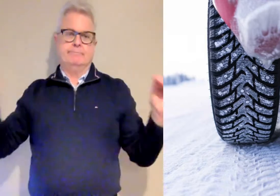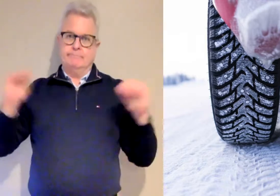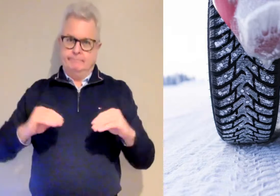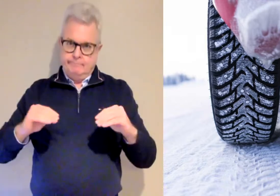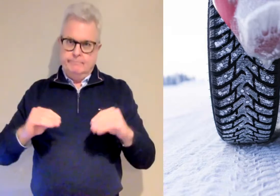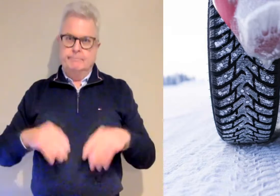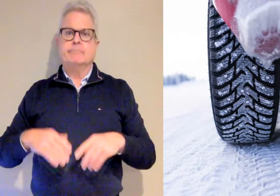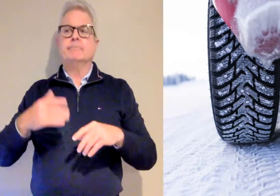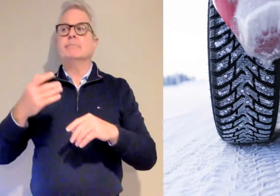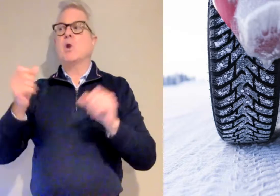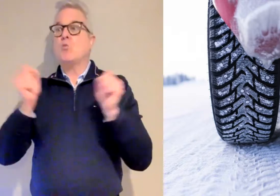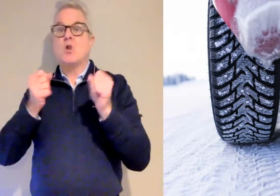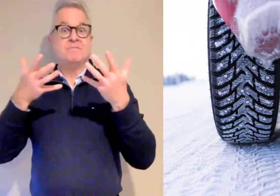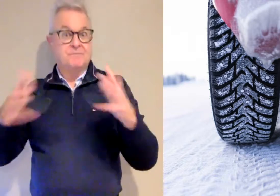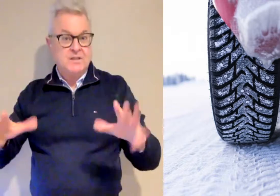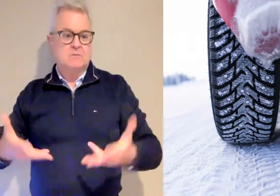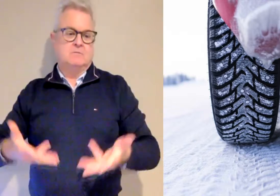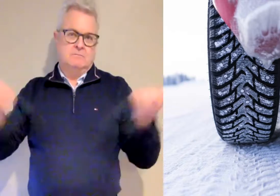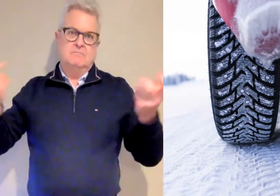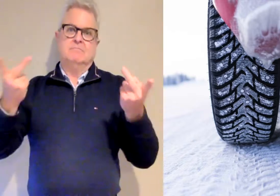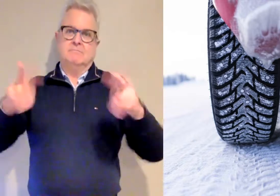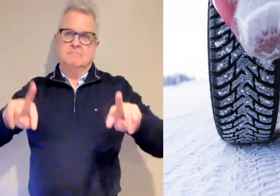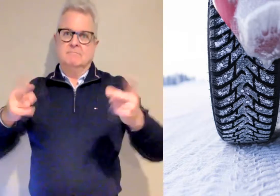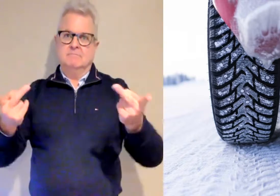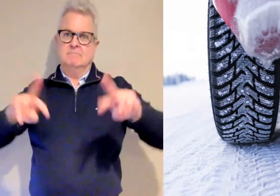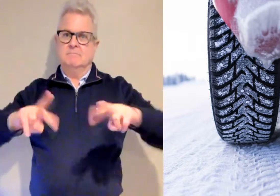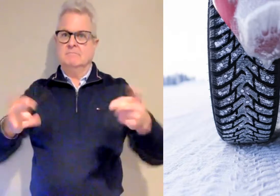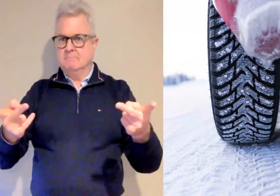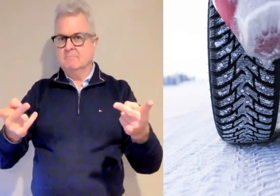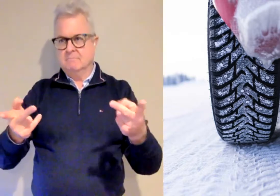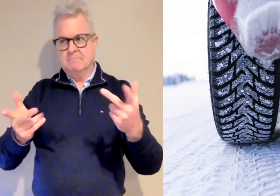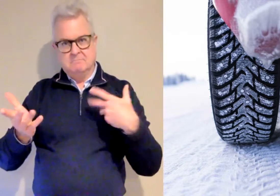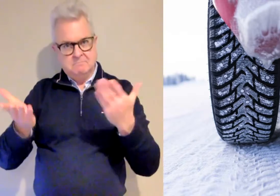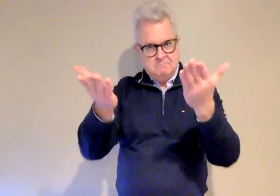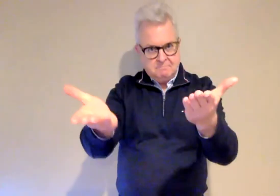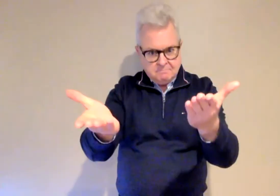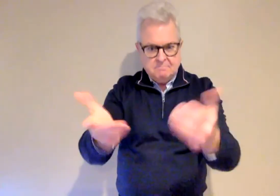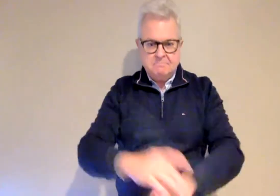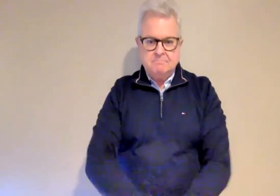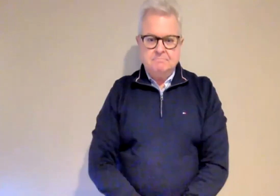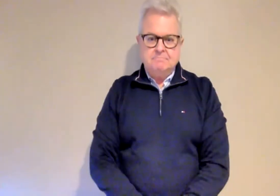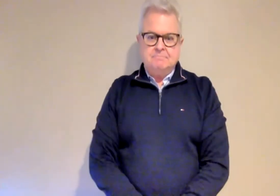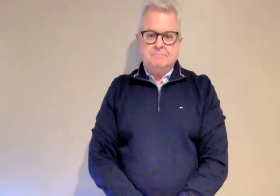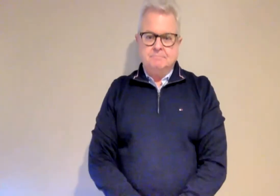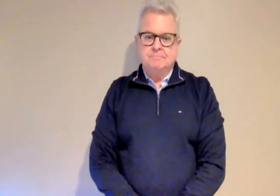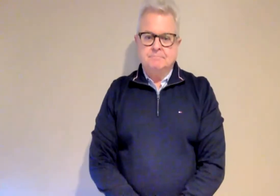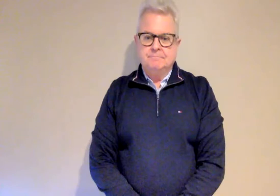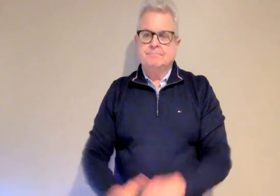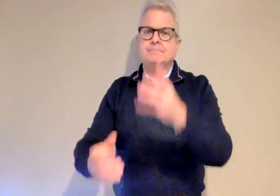during severe cold weather. And then after the winter subsides, you can take those tires and take them off and then put your summer tires